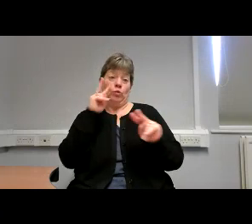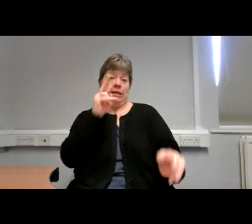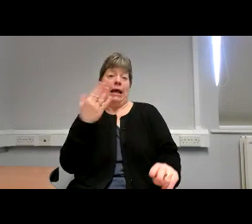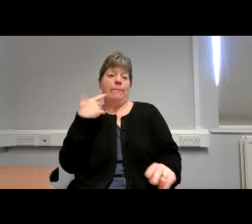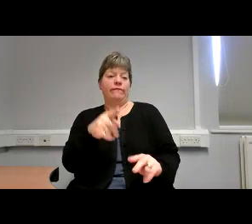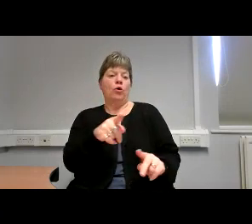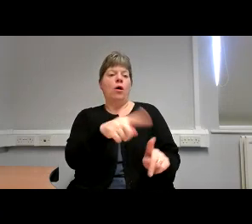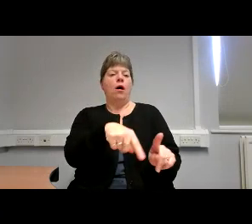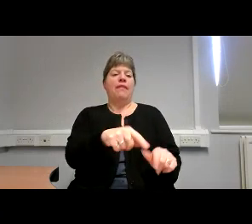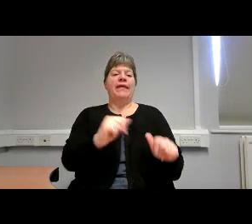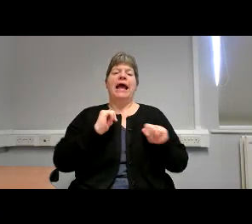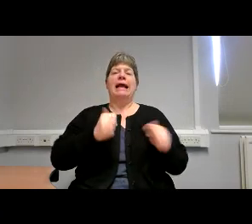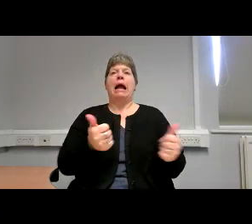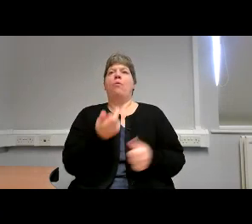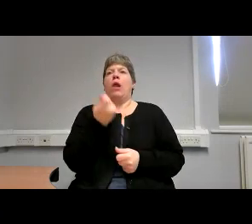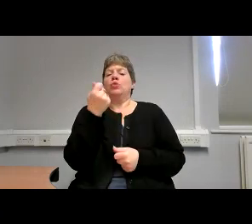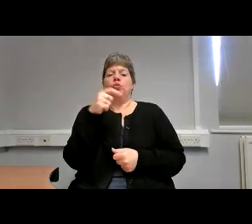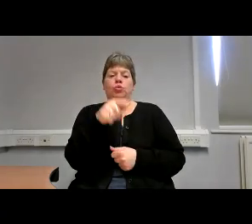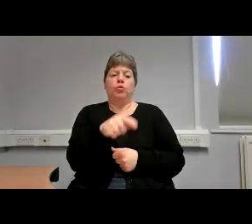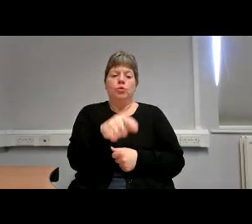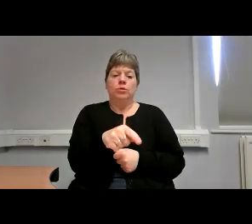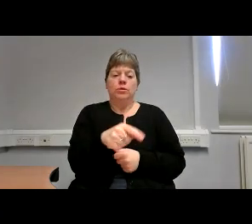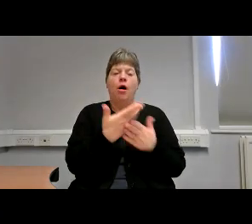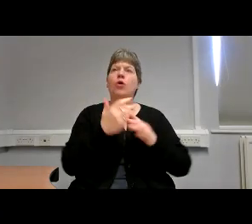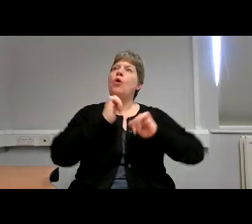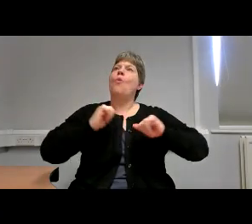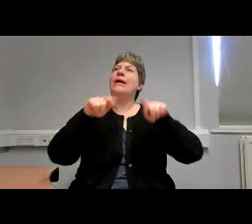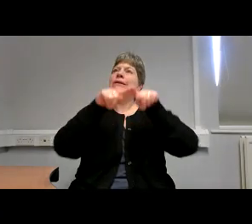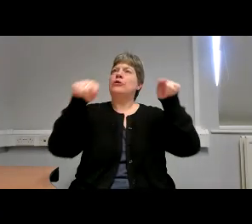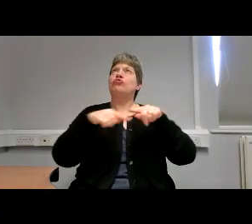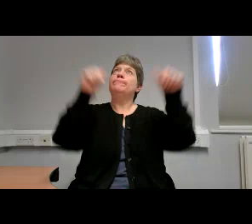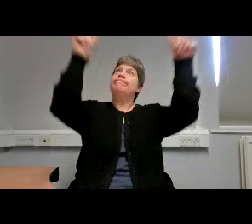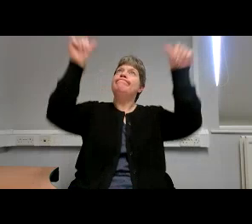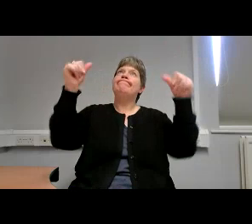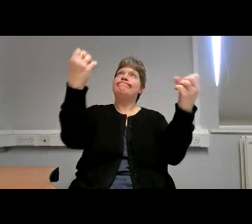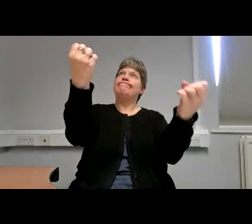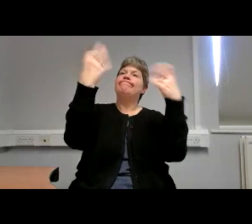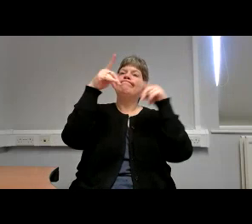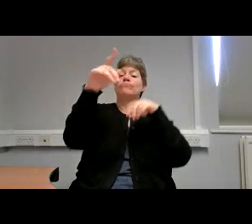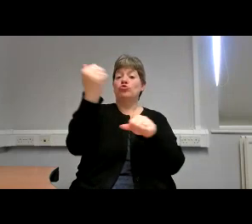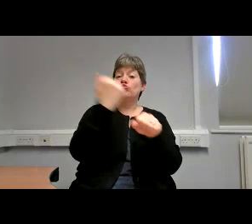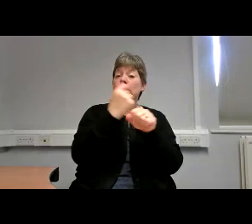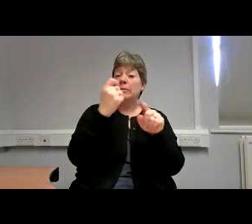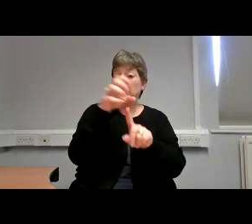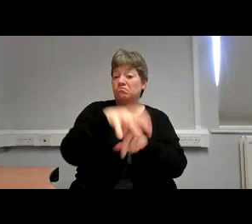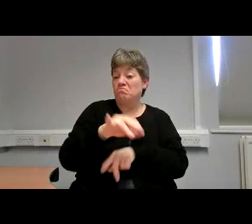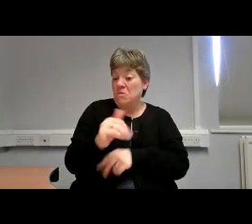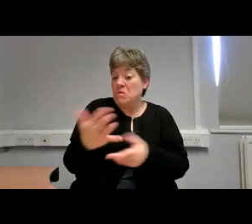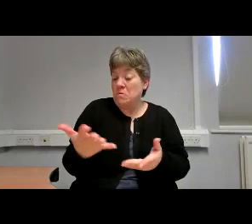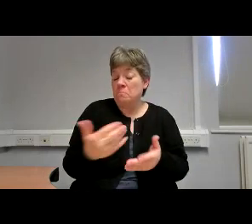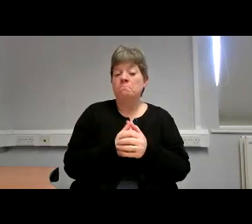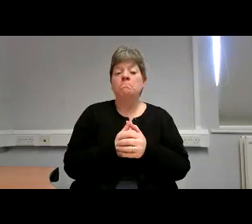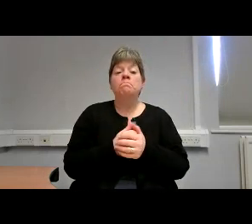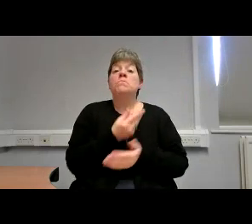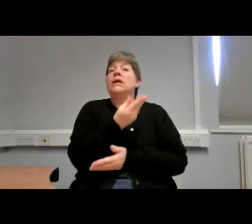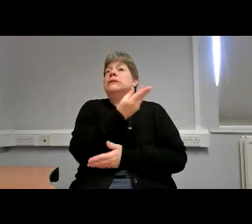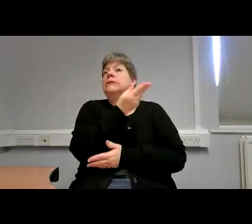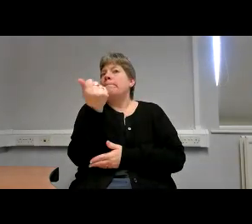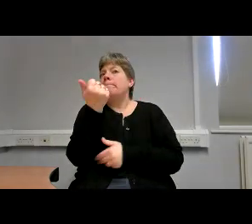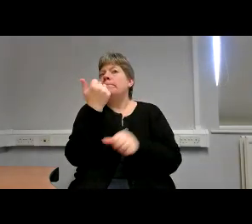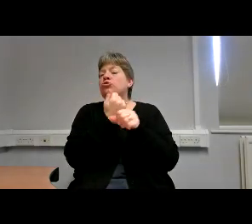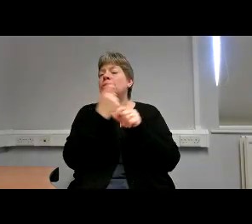Well Sooner one on a waiting room, in a waiting room at your GP practice. Some GP